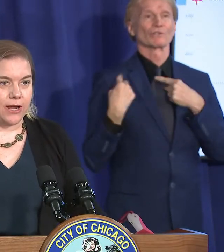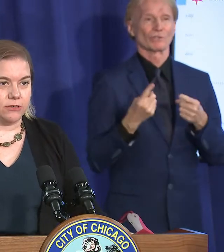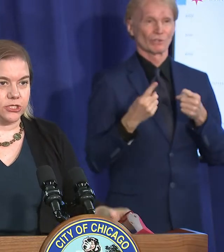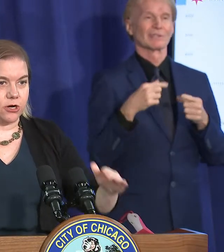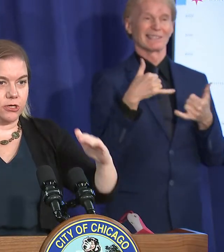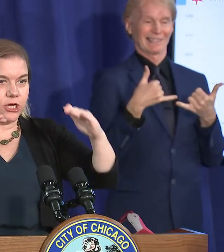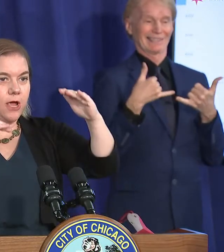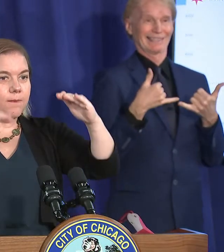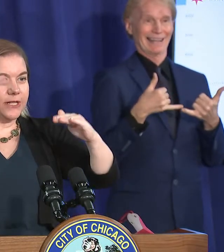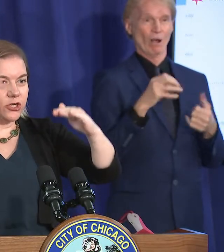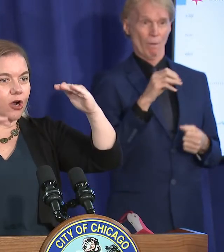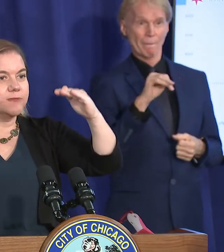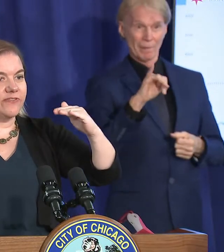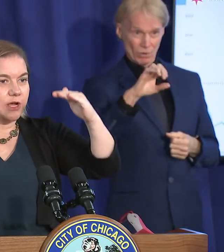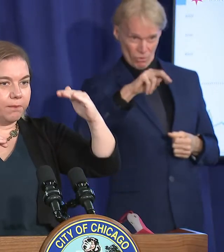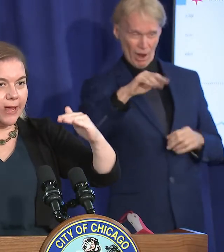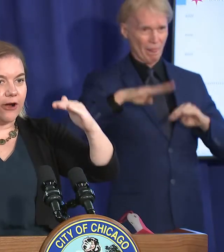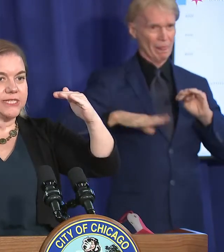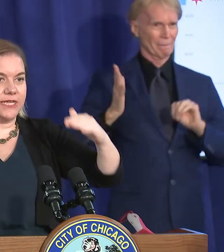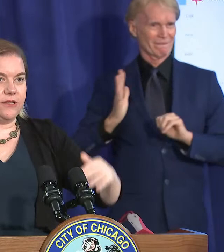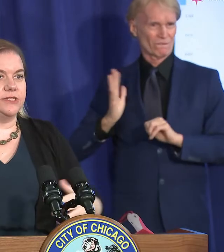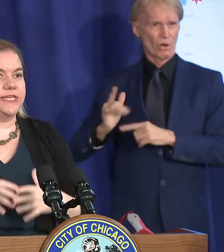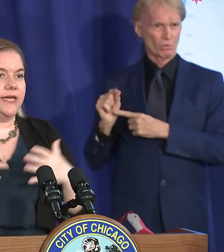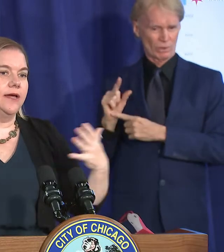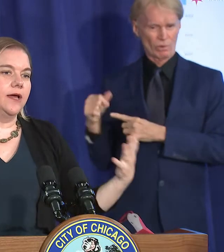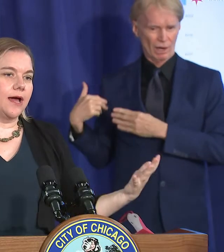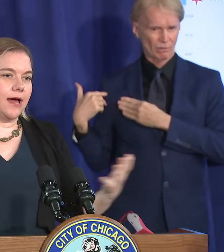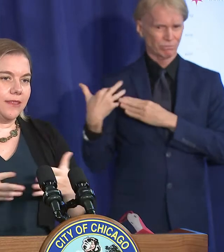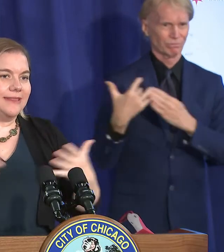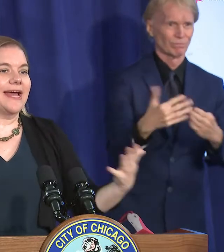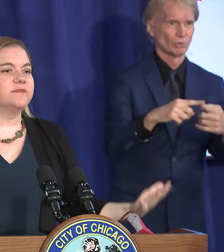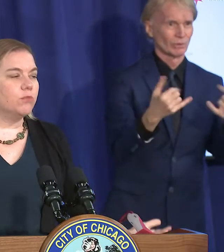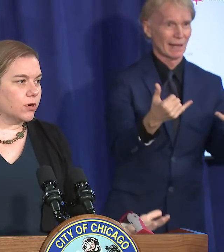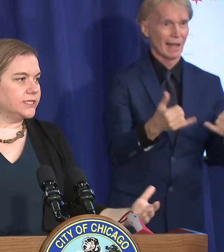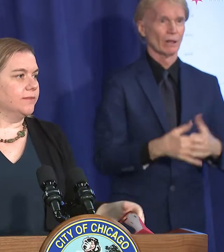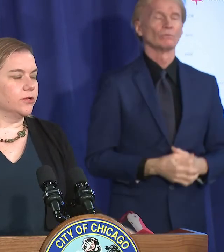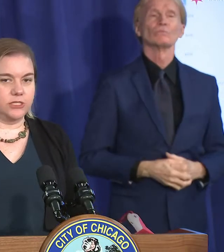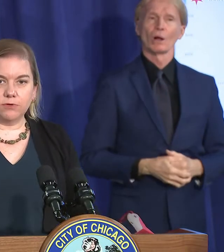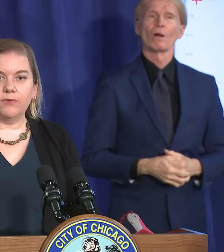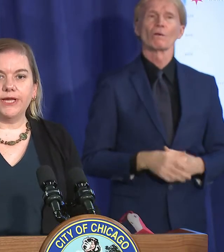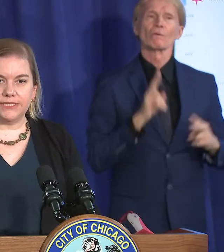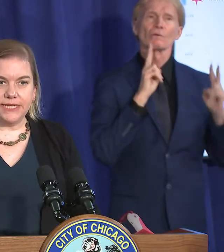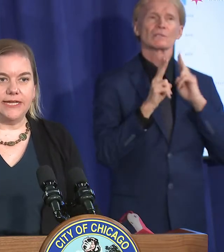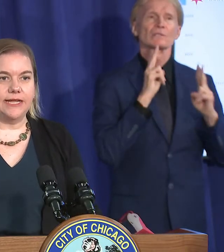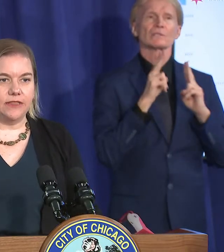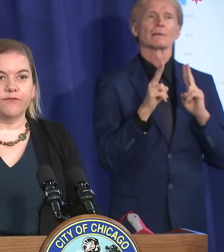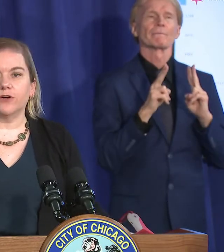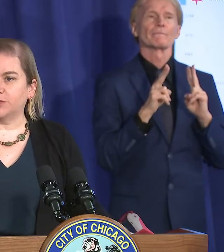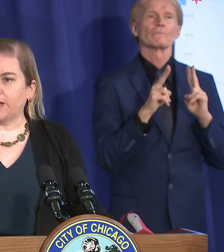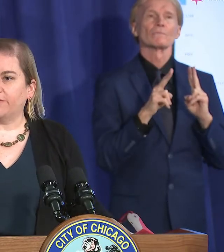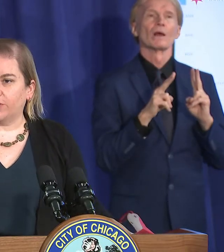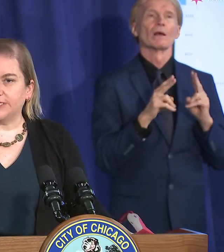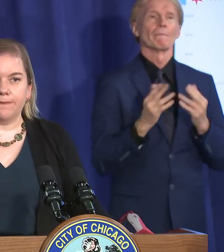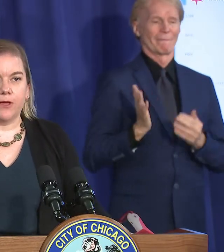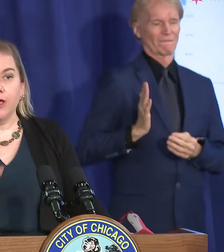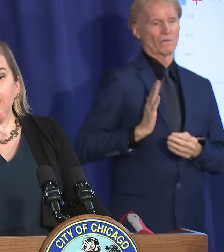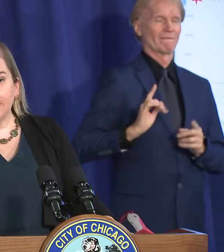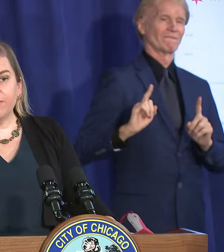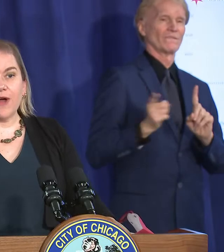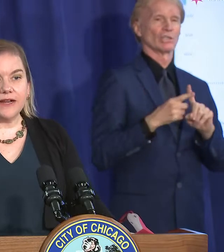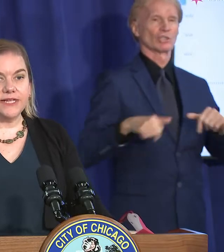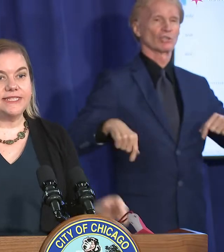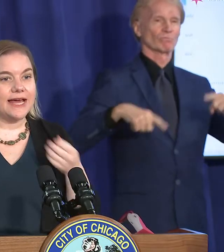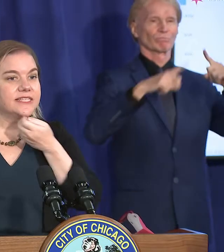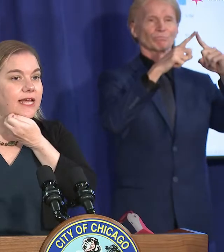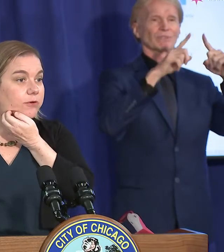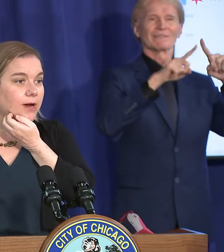any prior surge. But in terms of the comparison, you see that's more similar to what we had seen in the first spike, for example. And